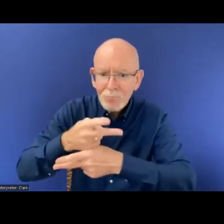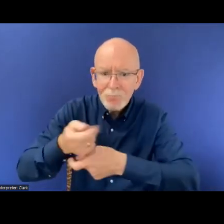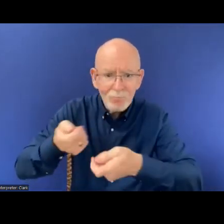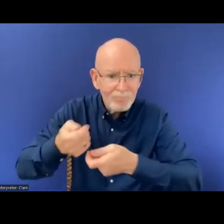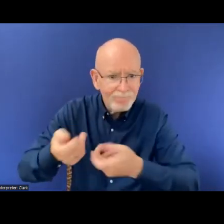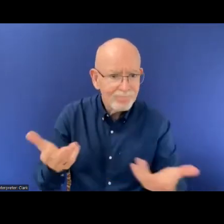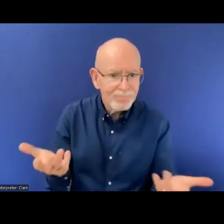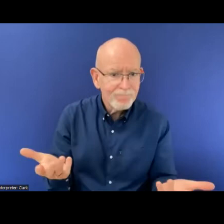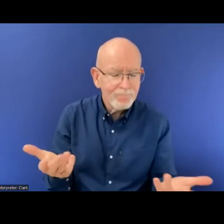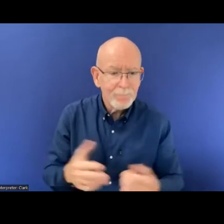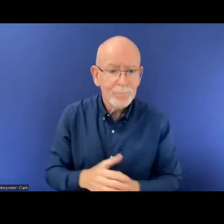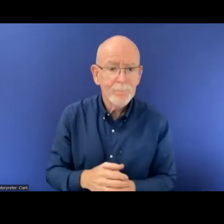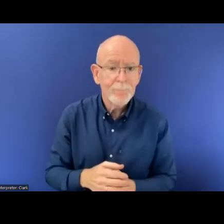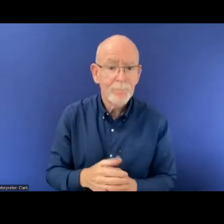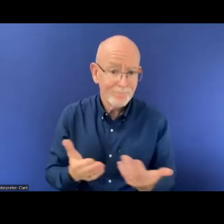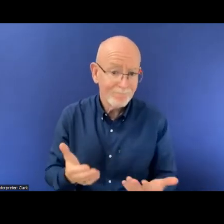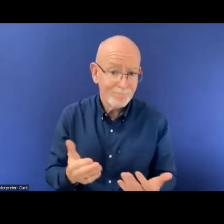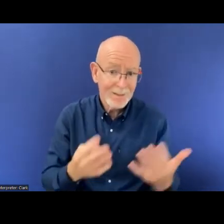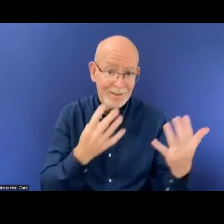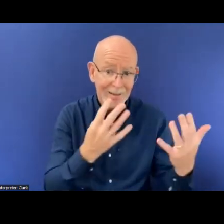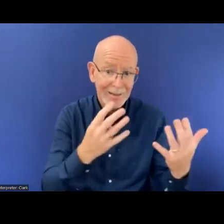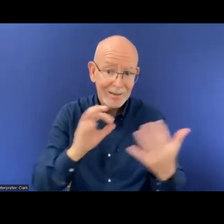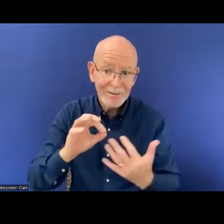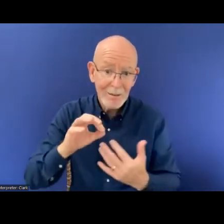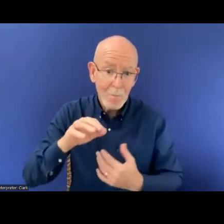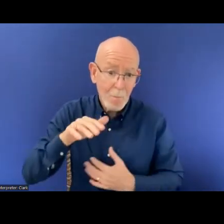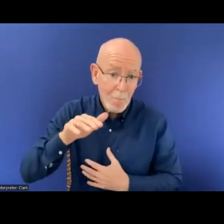living with sight loss.